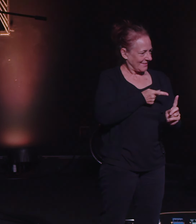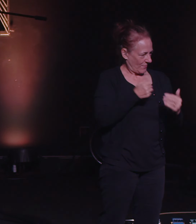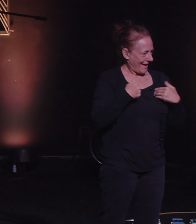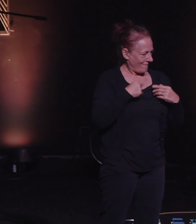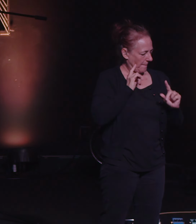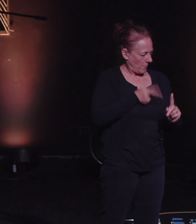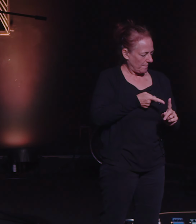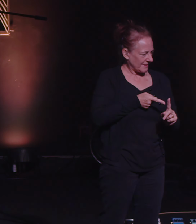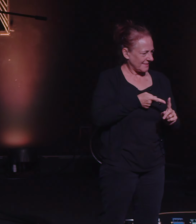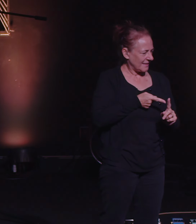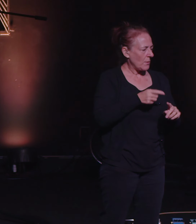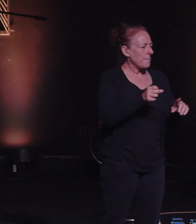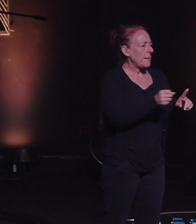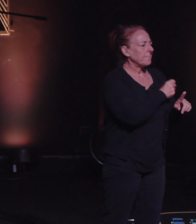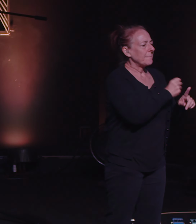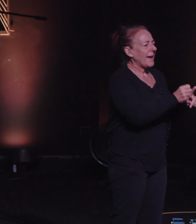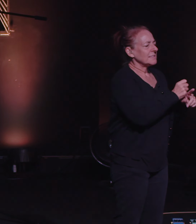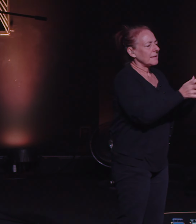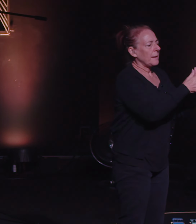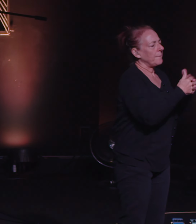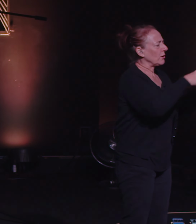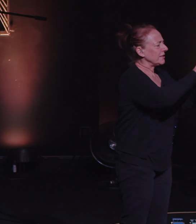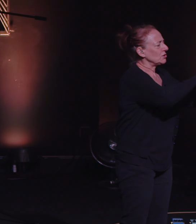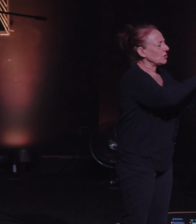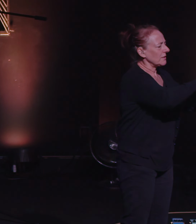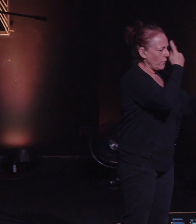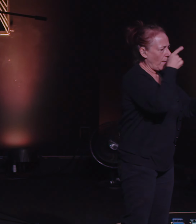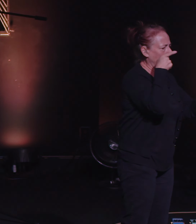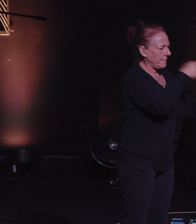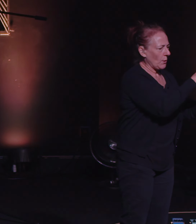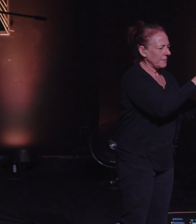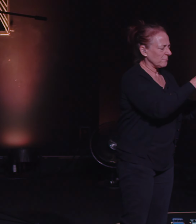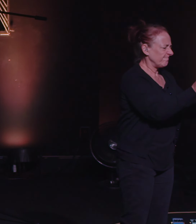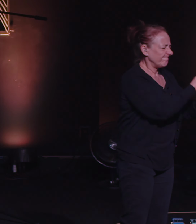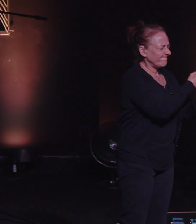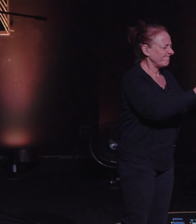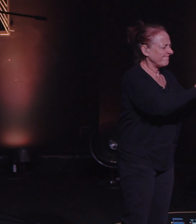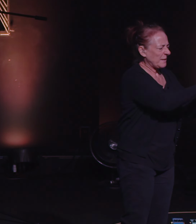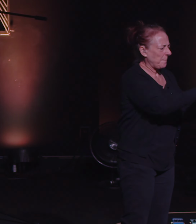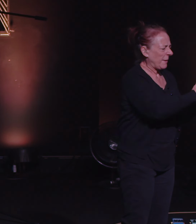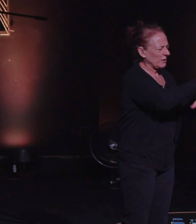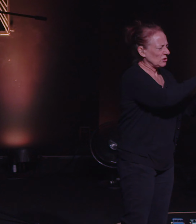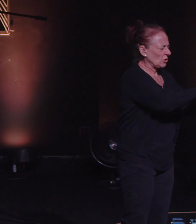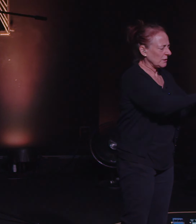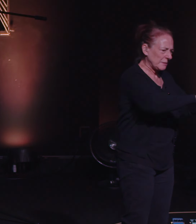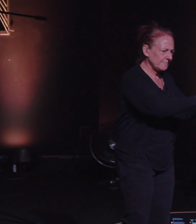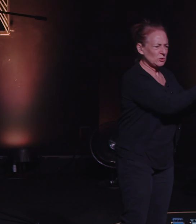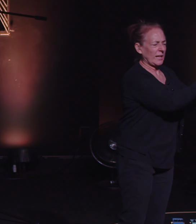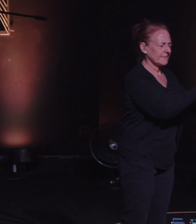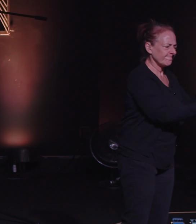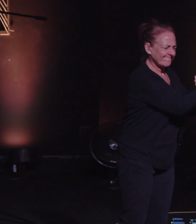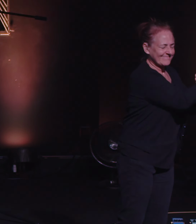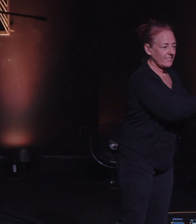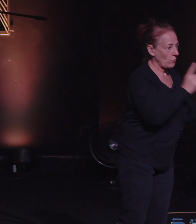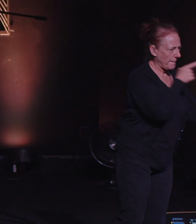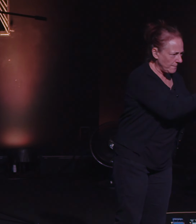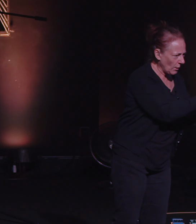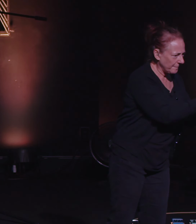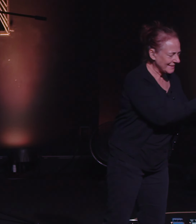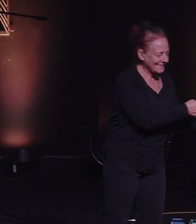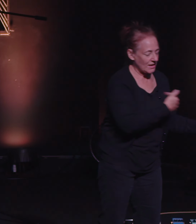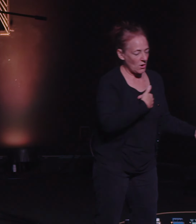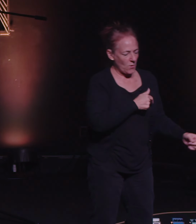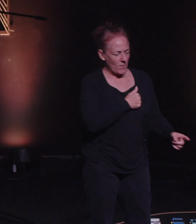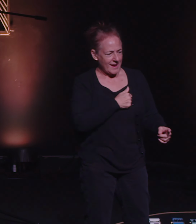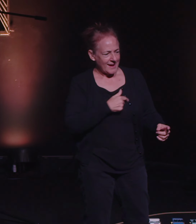We have been bashing the American church for a purpose, right? We've been challenging you on some really difficult things for a purpose because